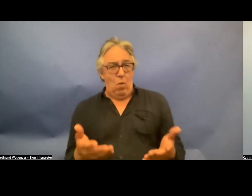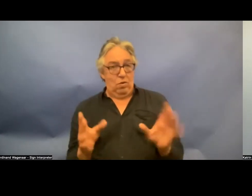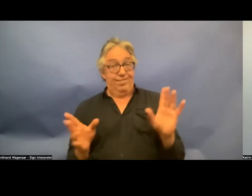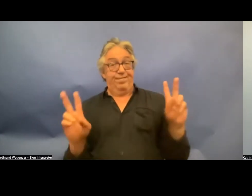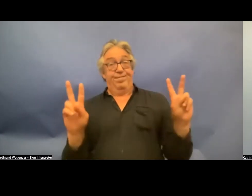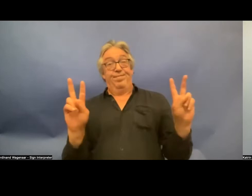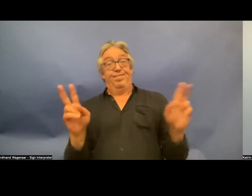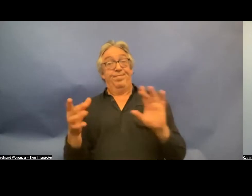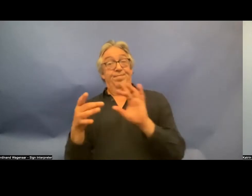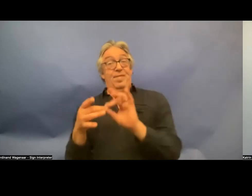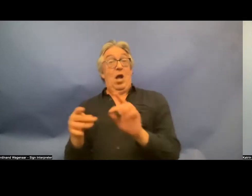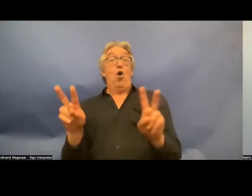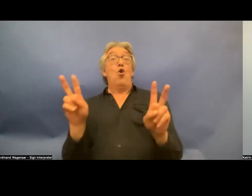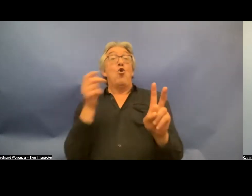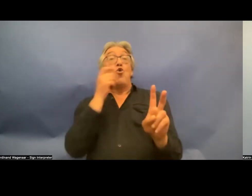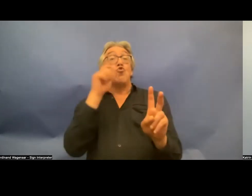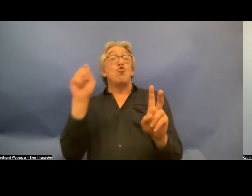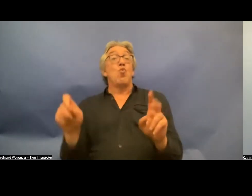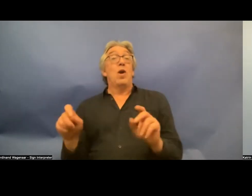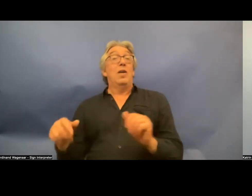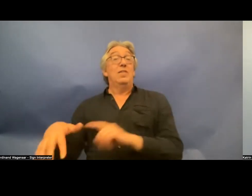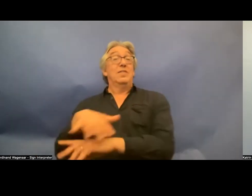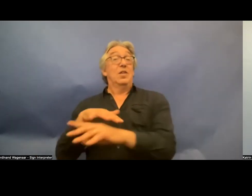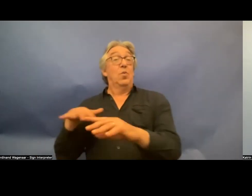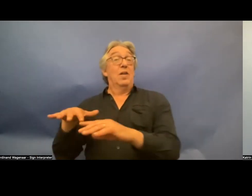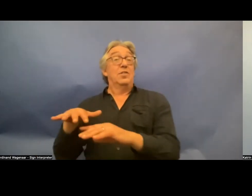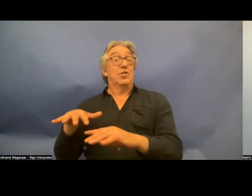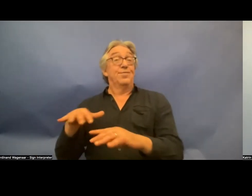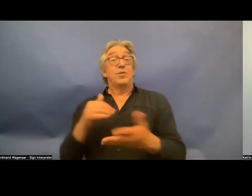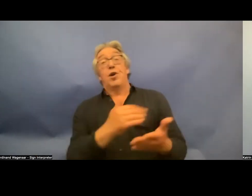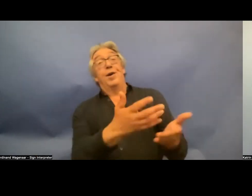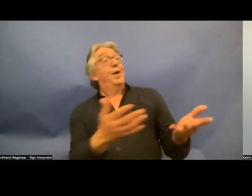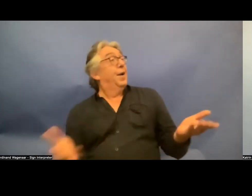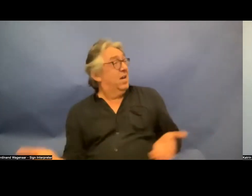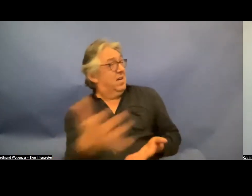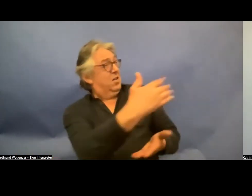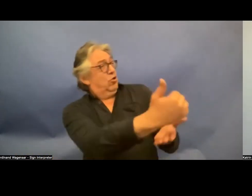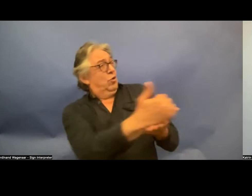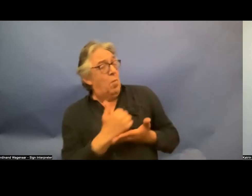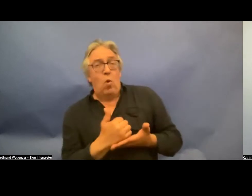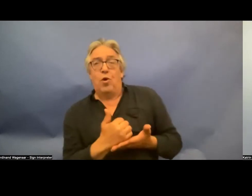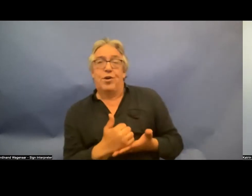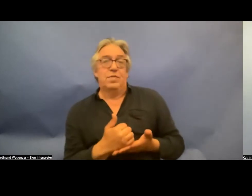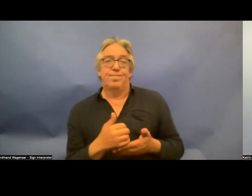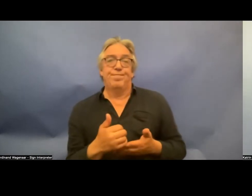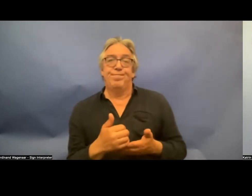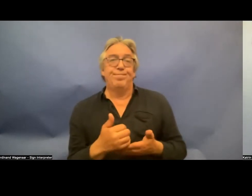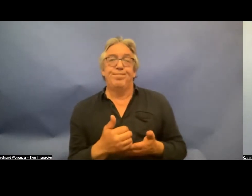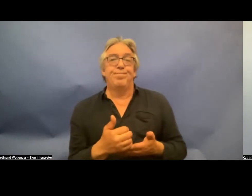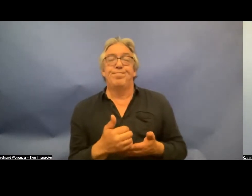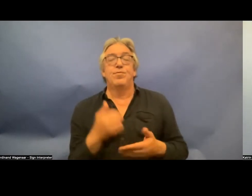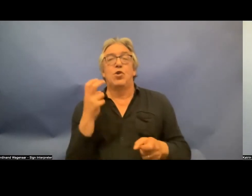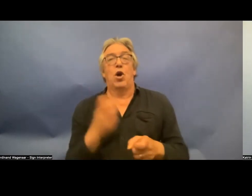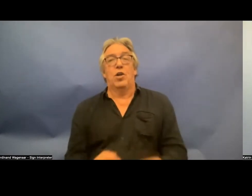to support. And what our what one of the speakers this morning said on a side event